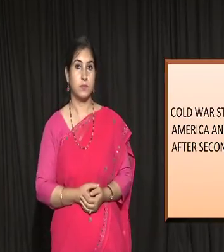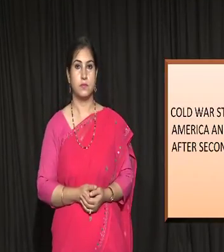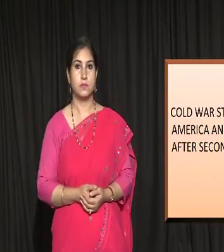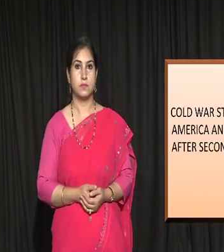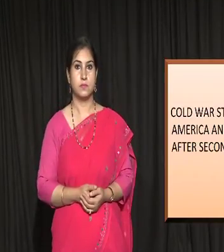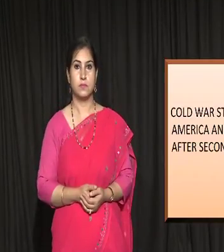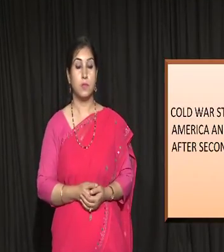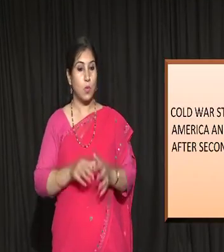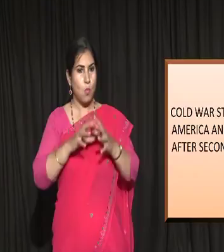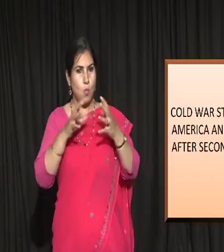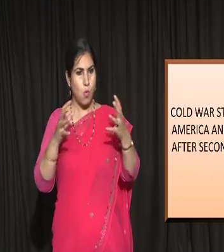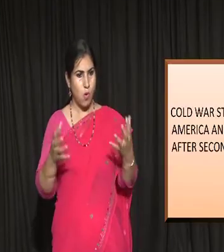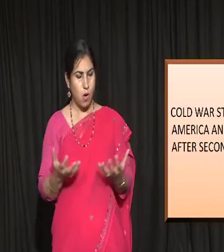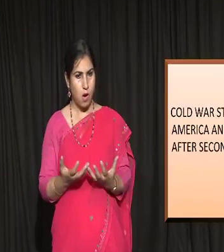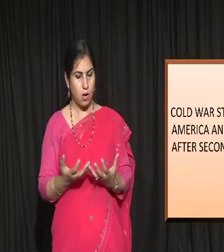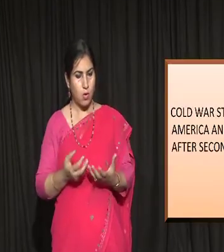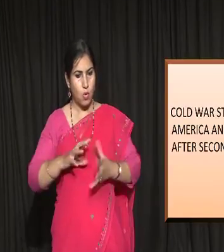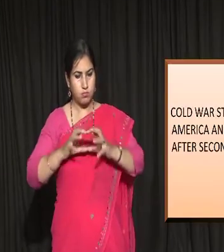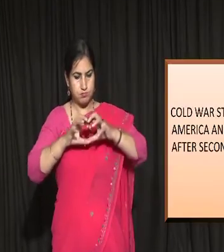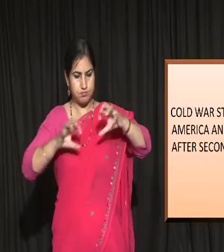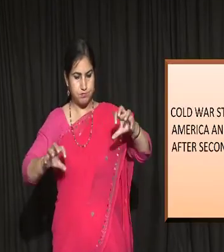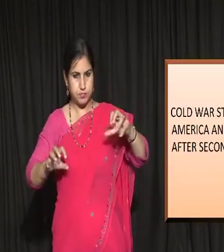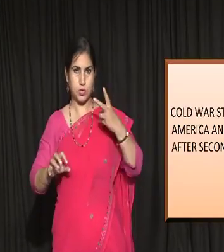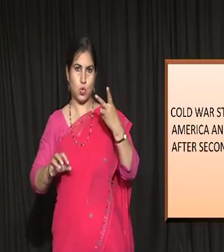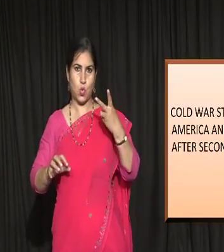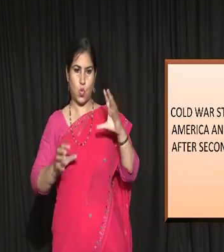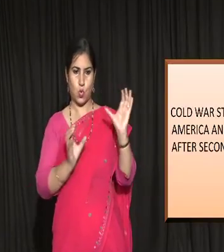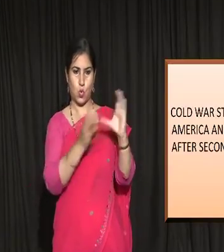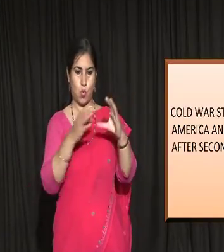the whole world was divided into two camps.